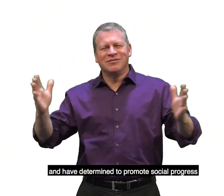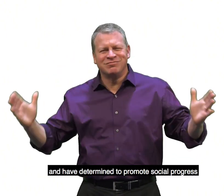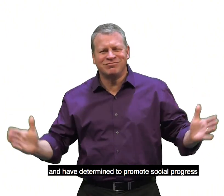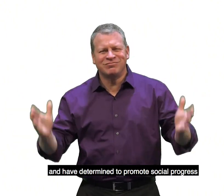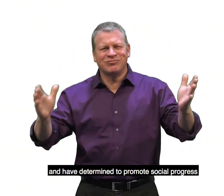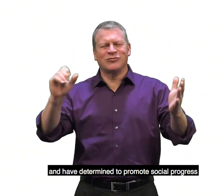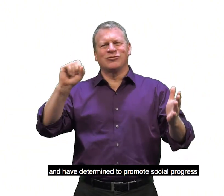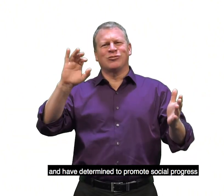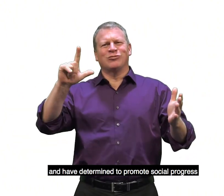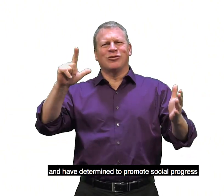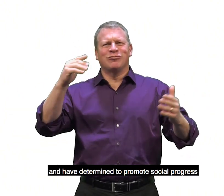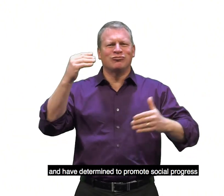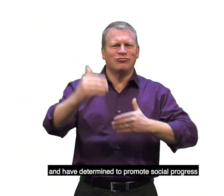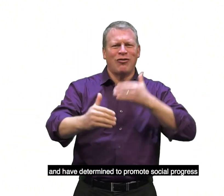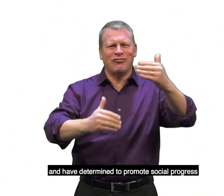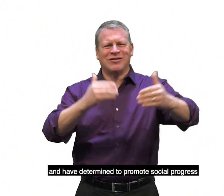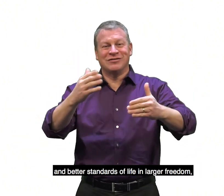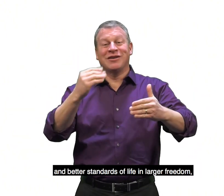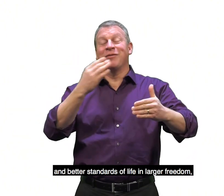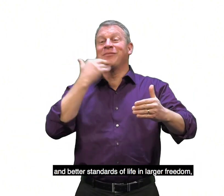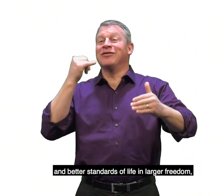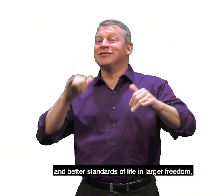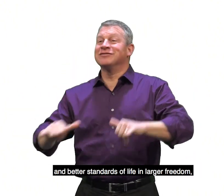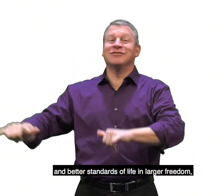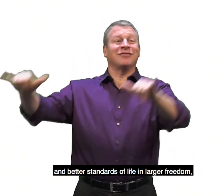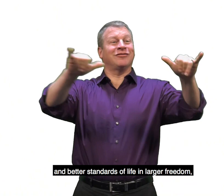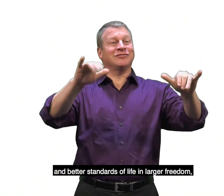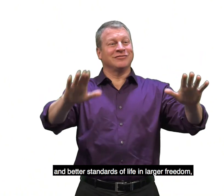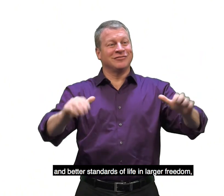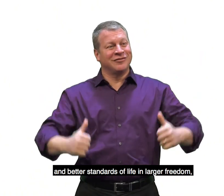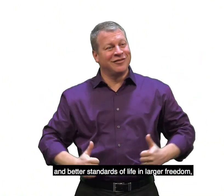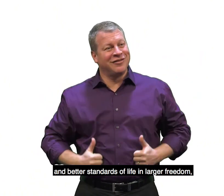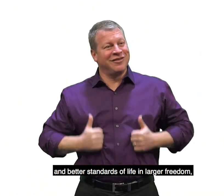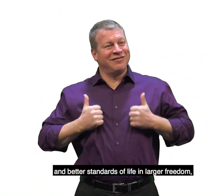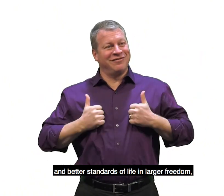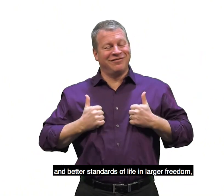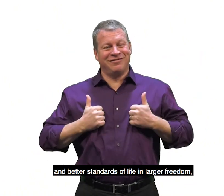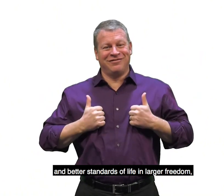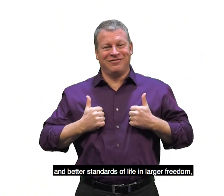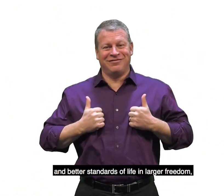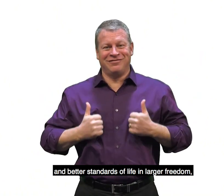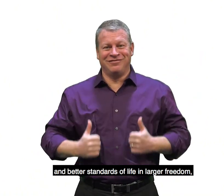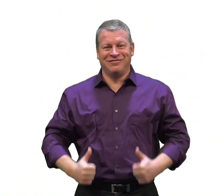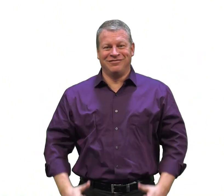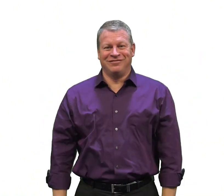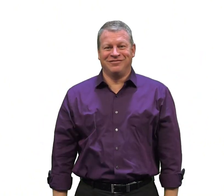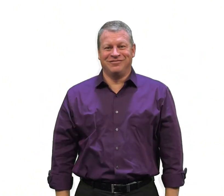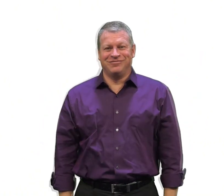determined to promote social progress and better standards of life in larger freedom.